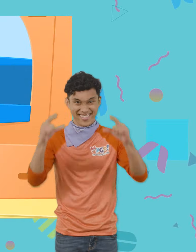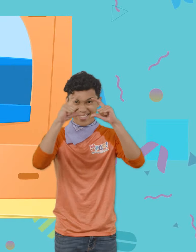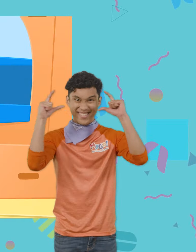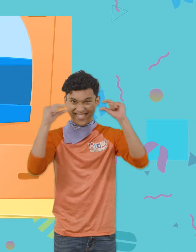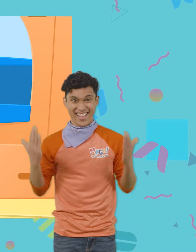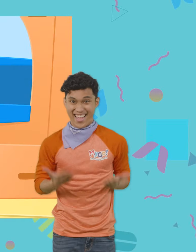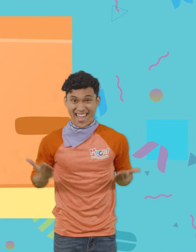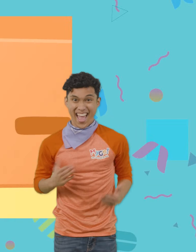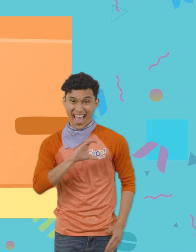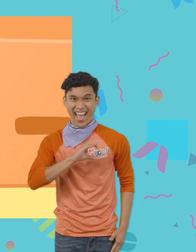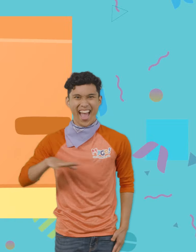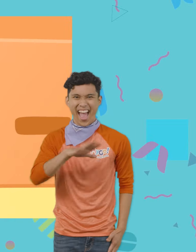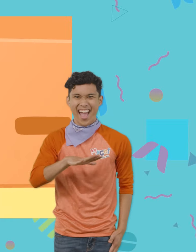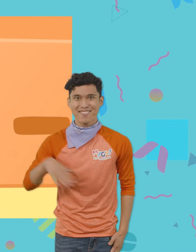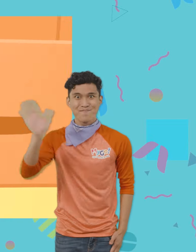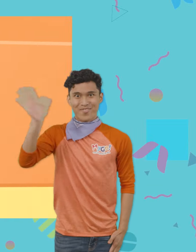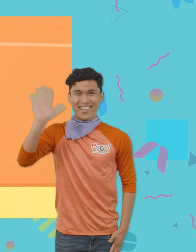Bandits to police station! Bye!